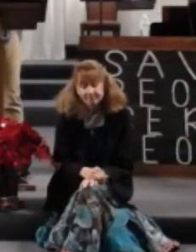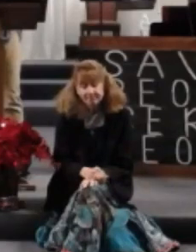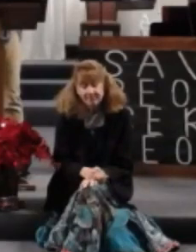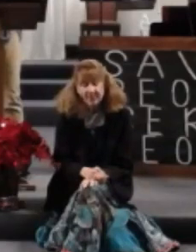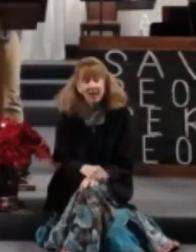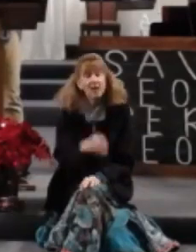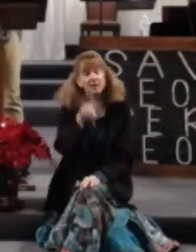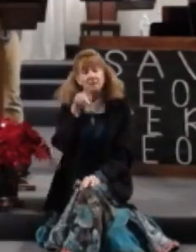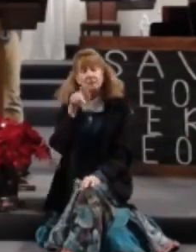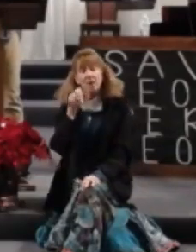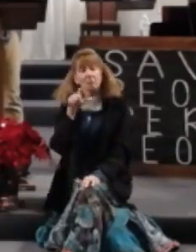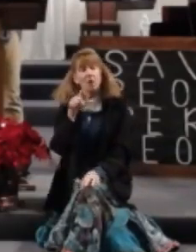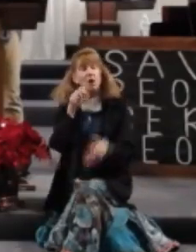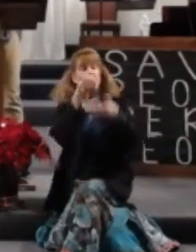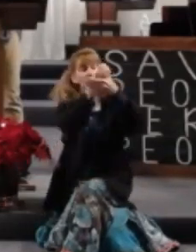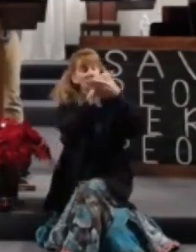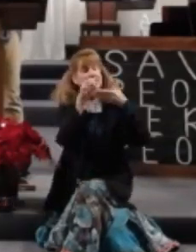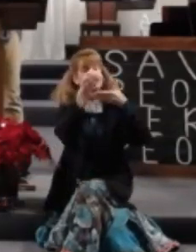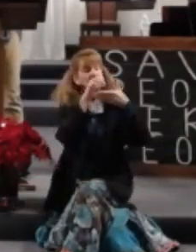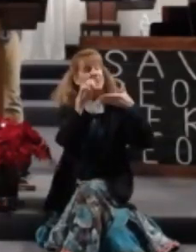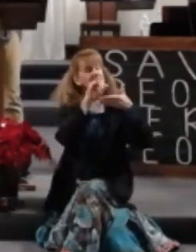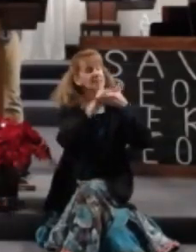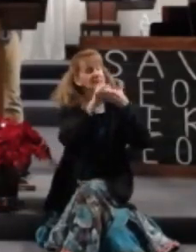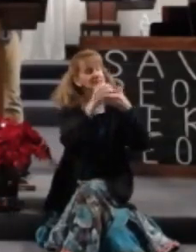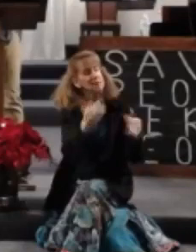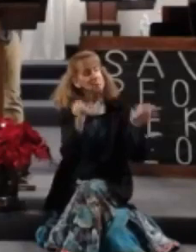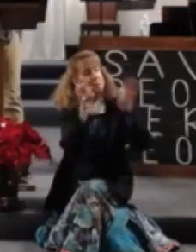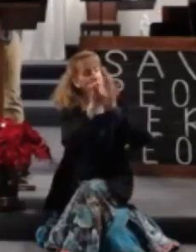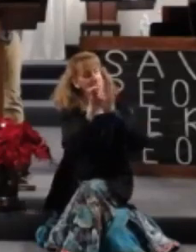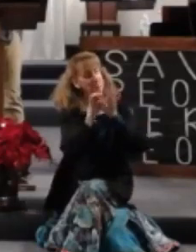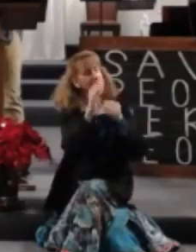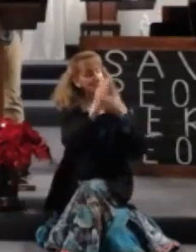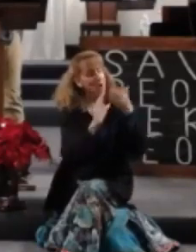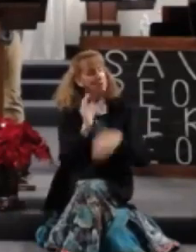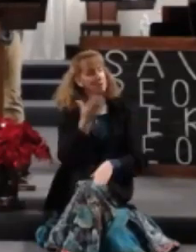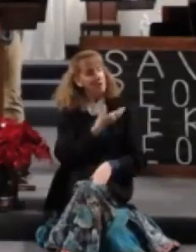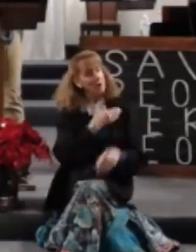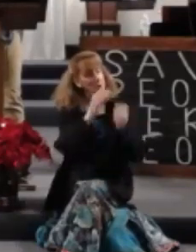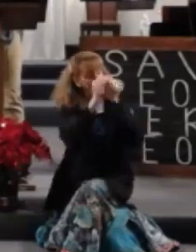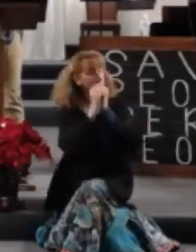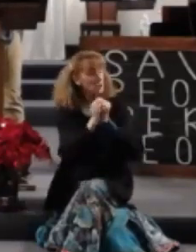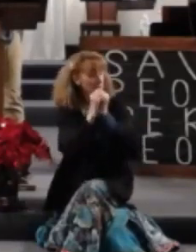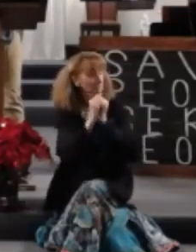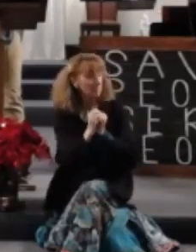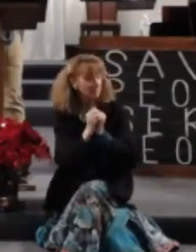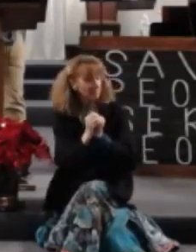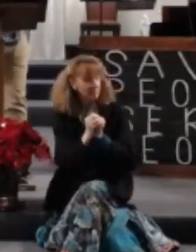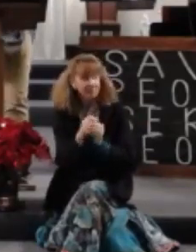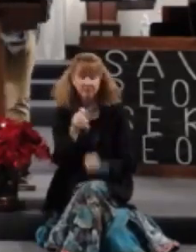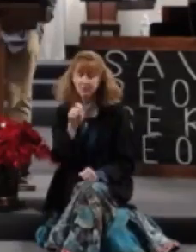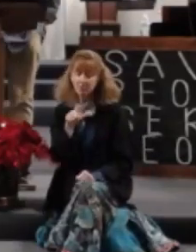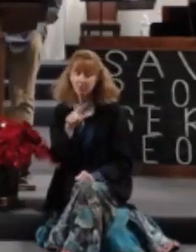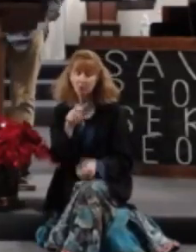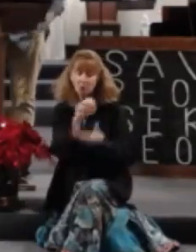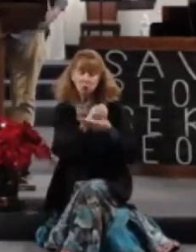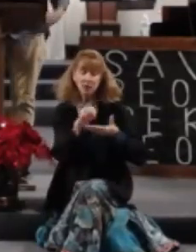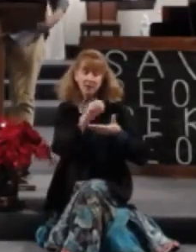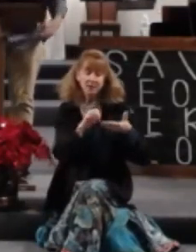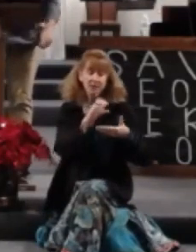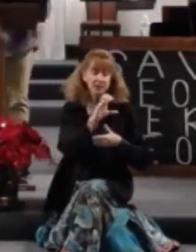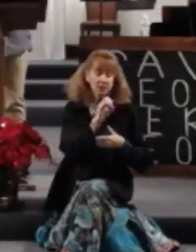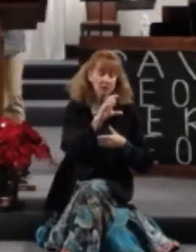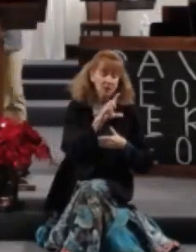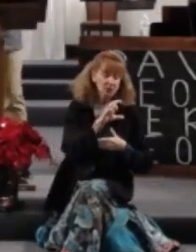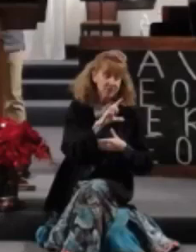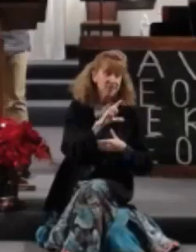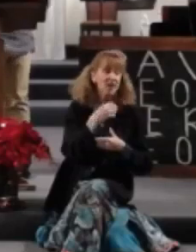Now, Paul writes that this should even be part of our worship experience. Paul writes in Colossians 3:16